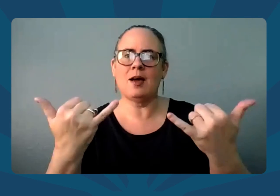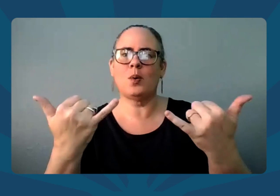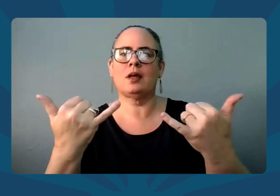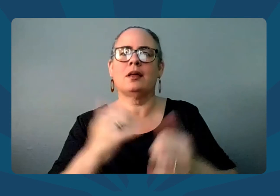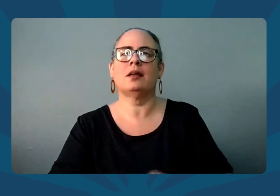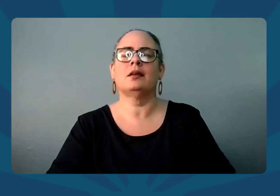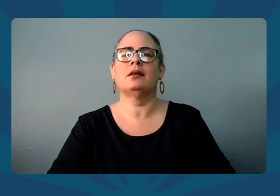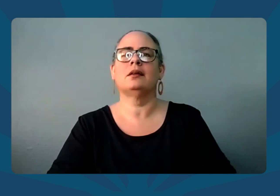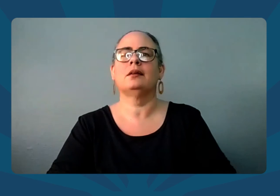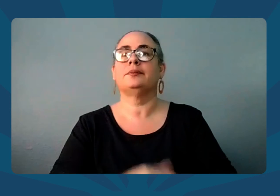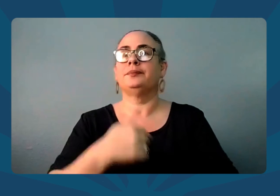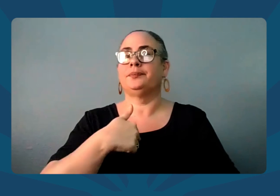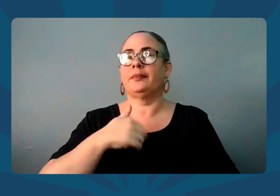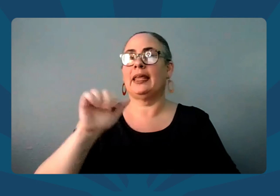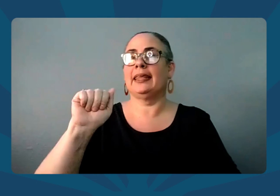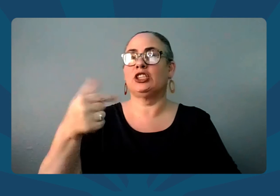I say now.